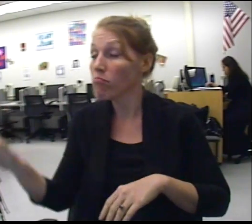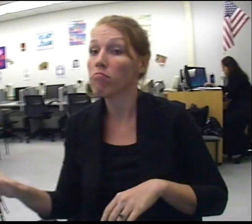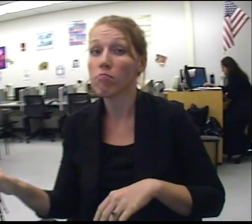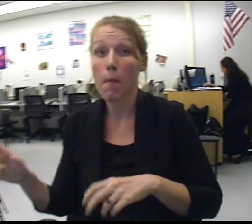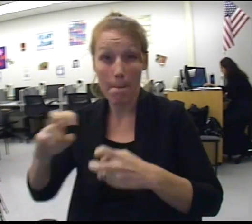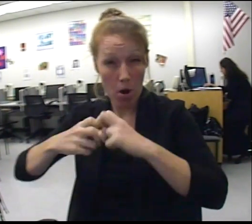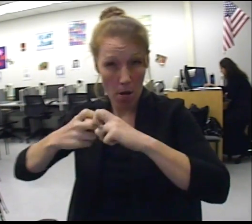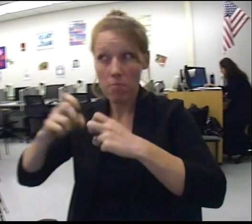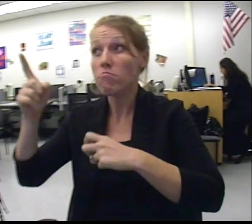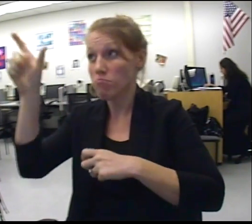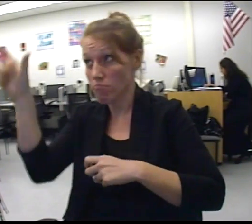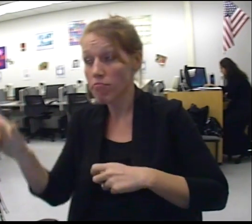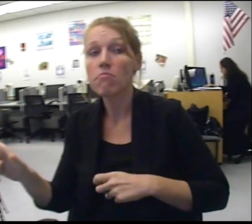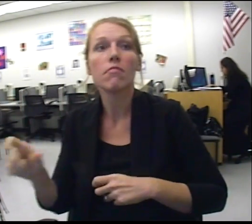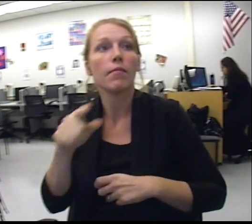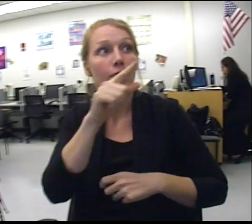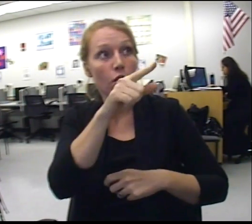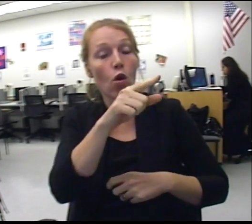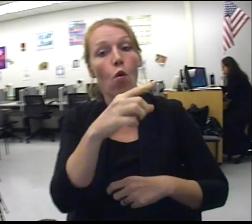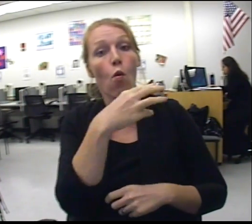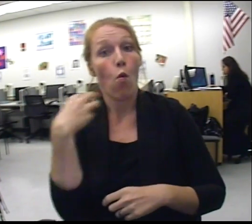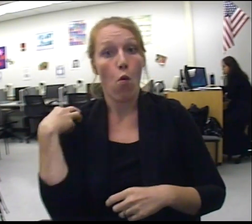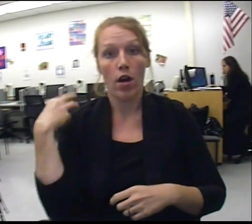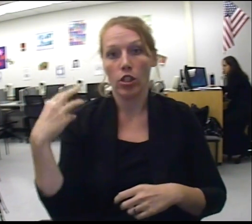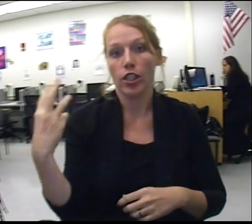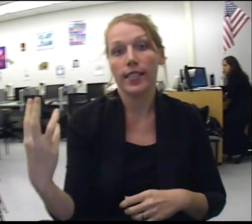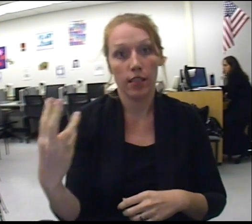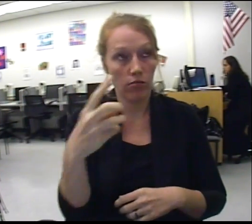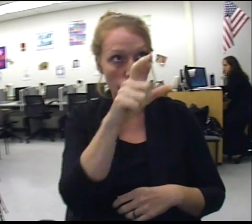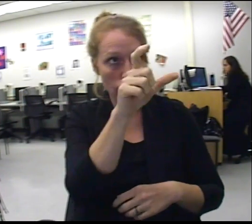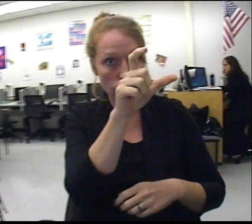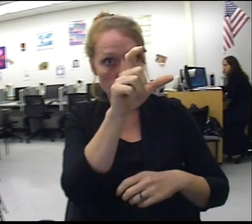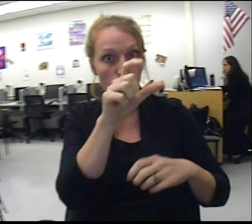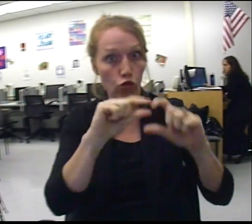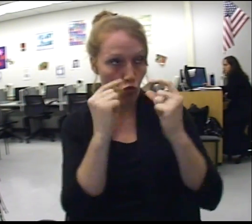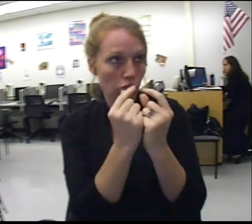2 columns on your paper. Don't have to be long columns.